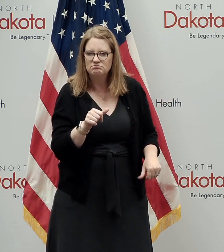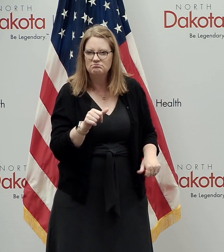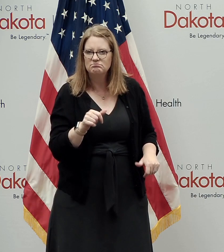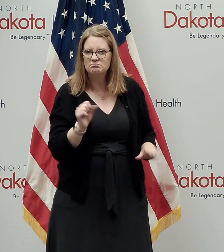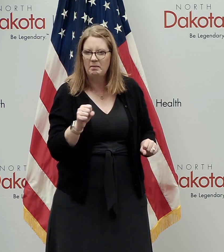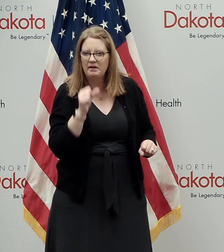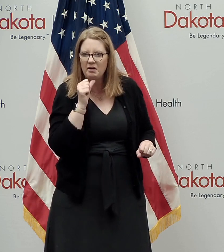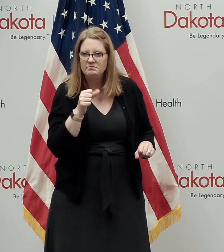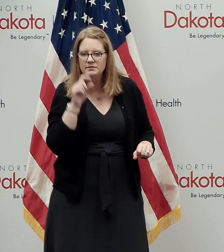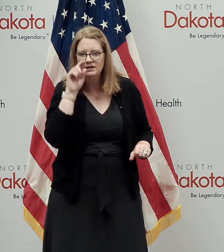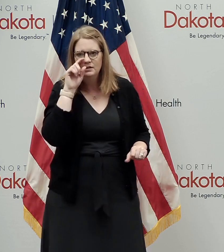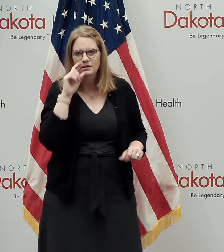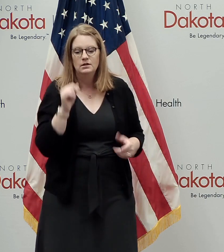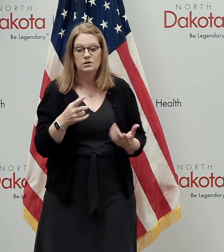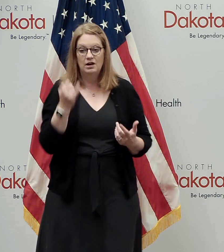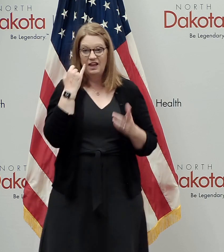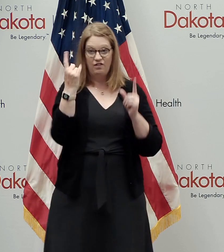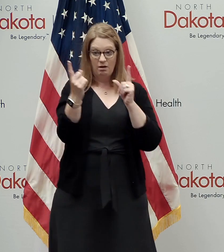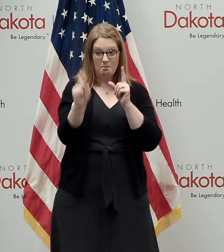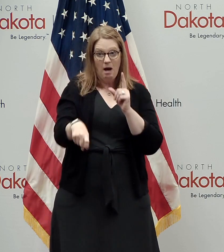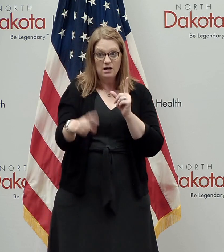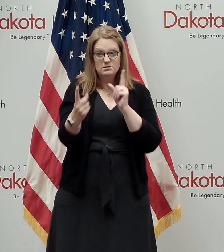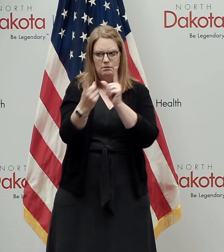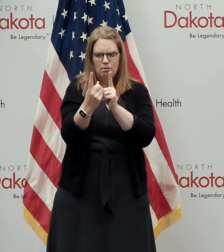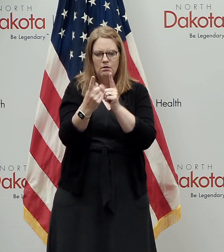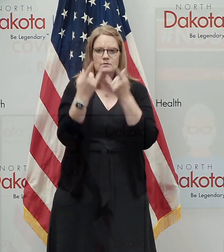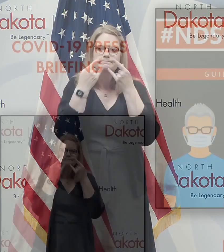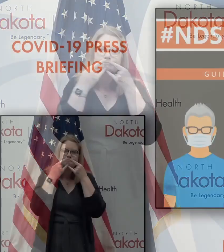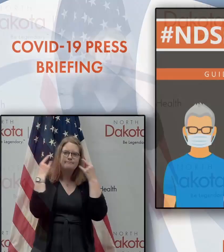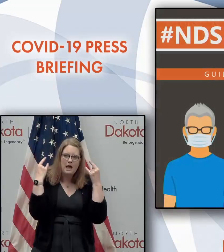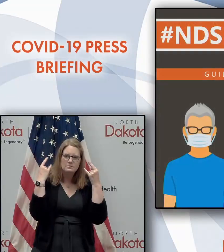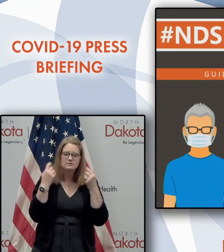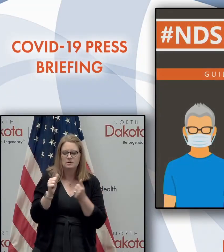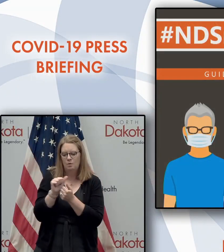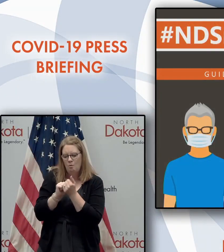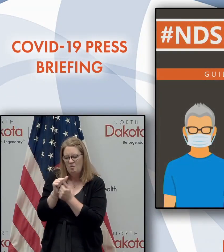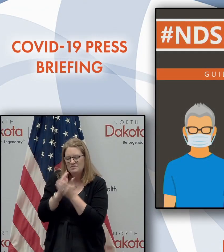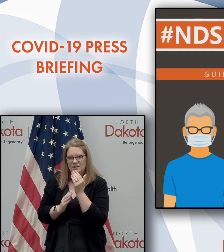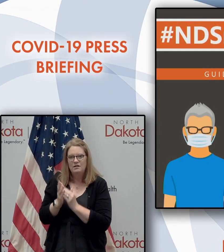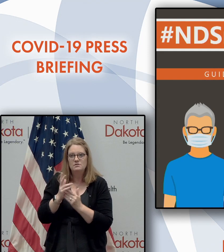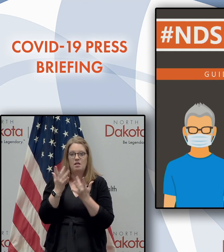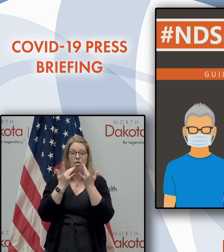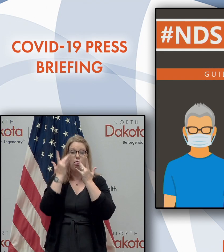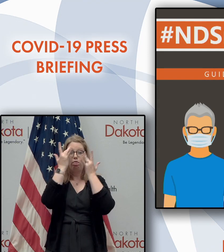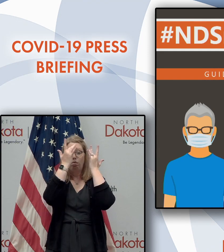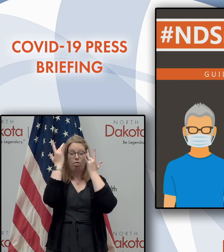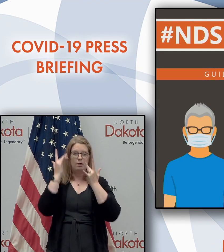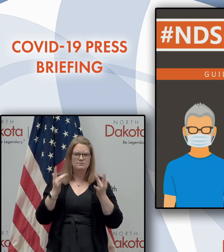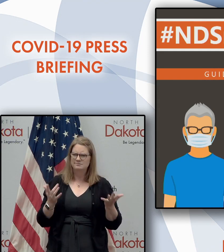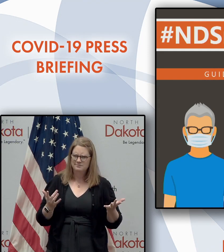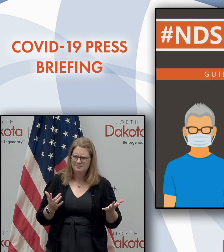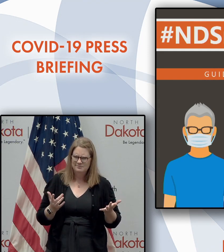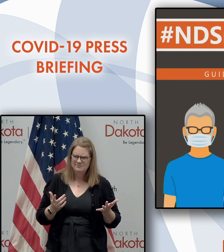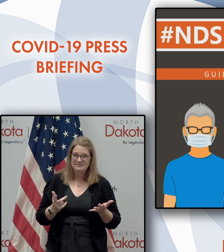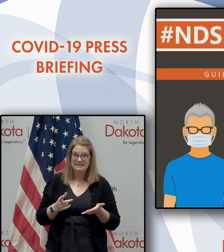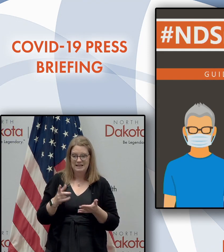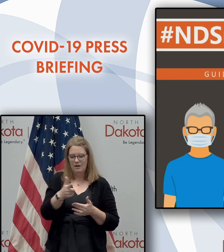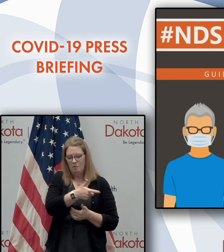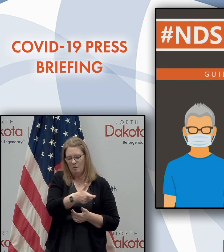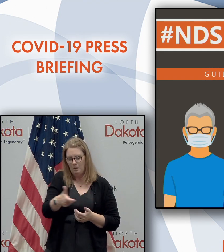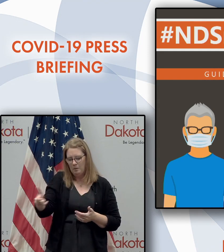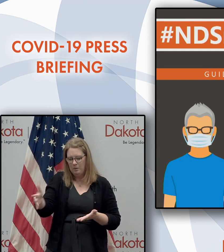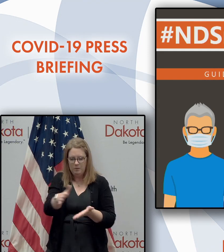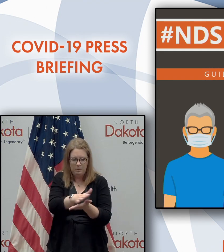keep your distance, then wear a mask, washing your hands frequently, avoid touching your face, clean and disinfect